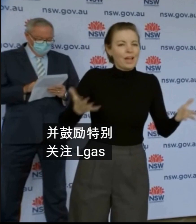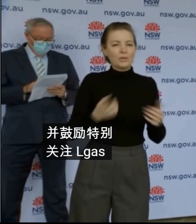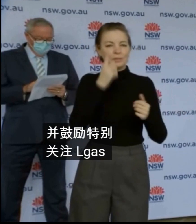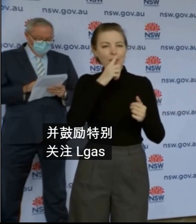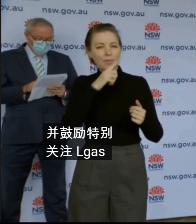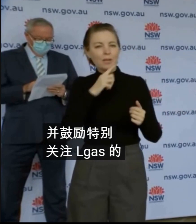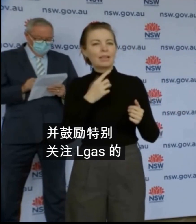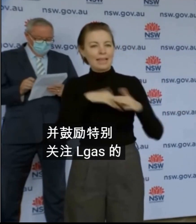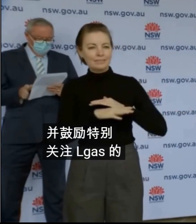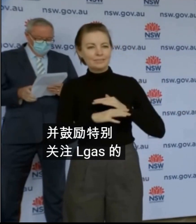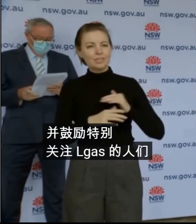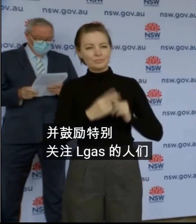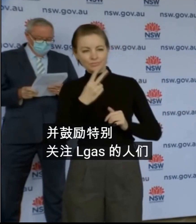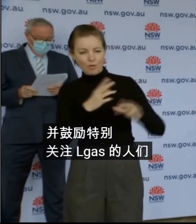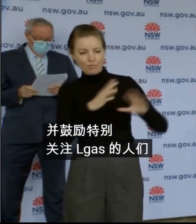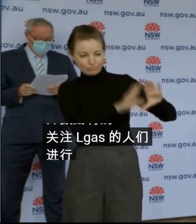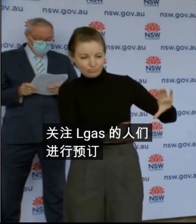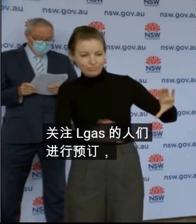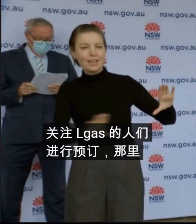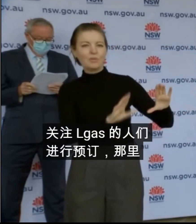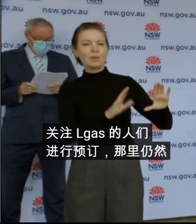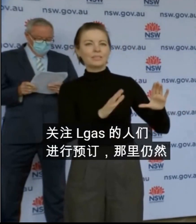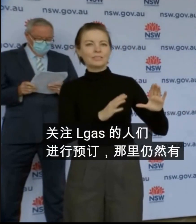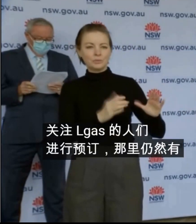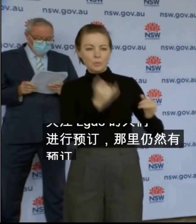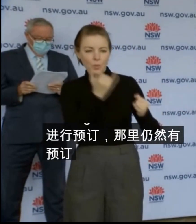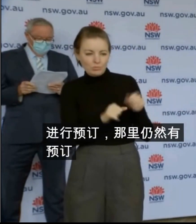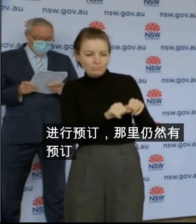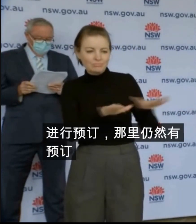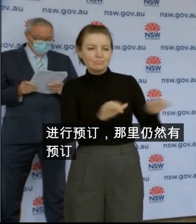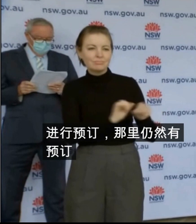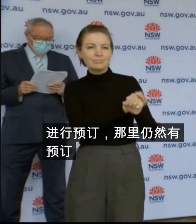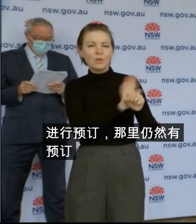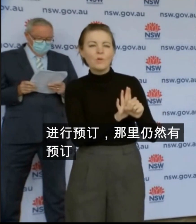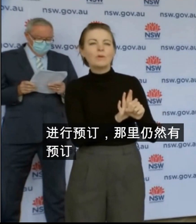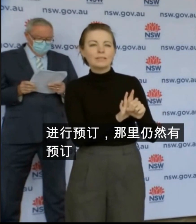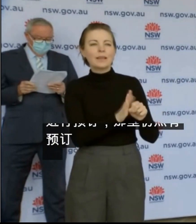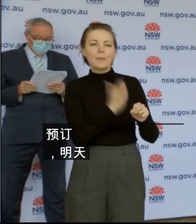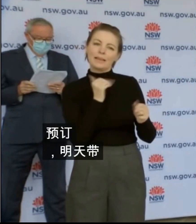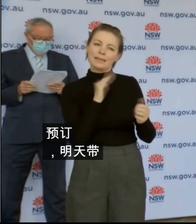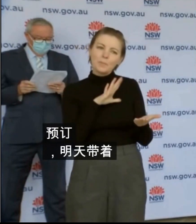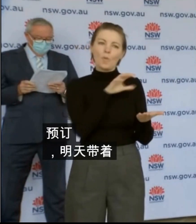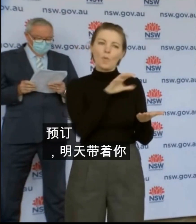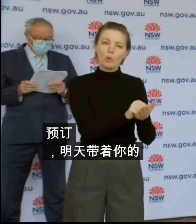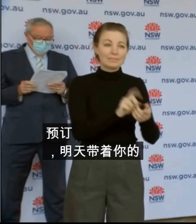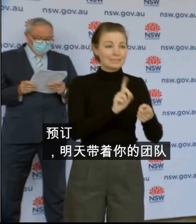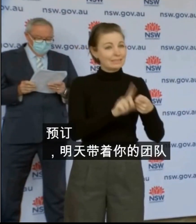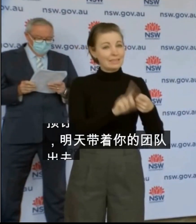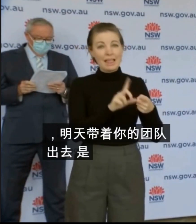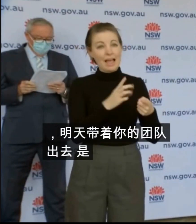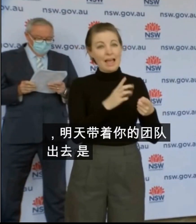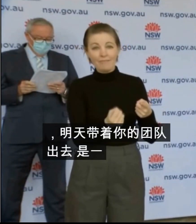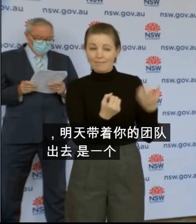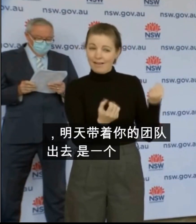the LGAs of concern to please make your booking. There are still bookings available, and get out there tomorrow in your